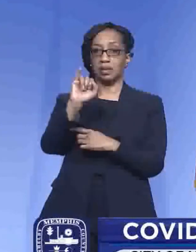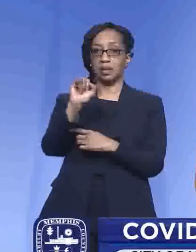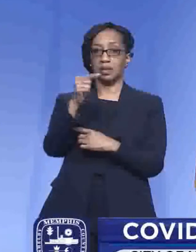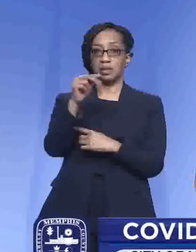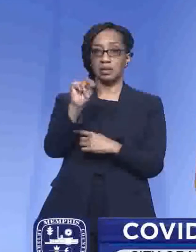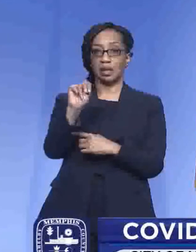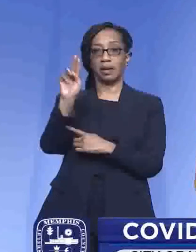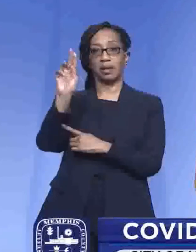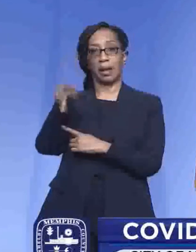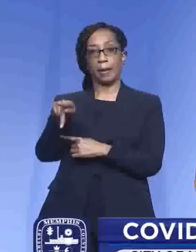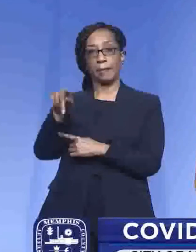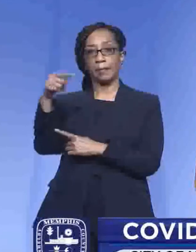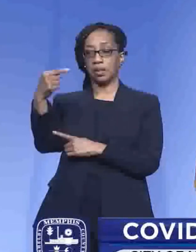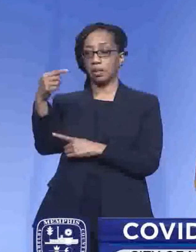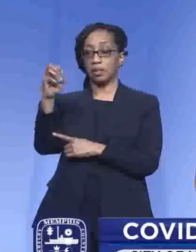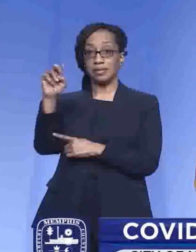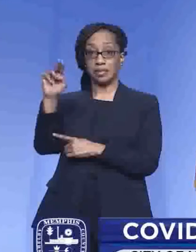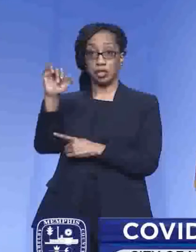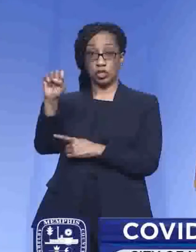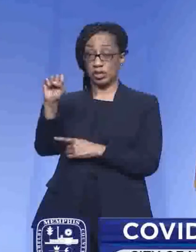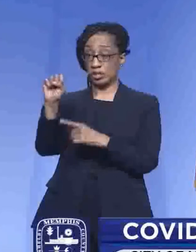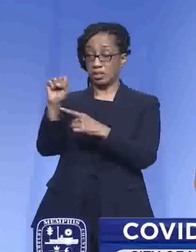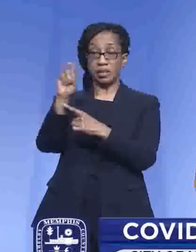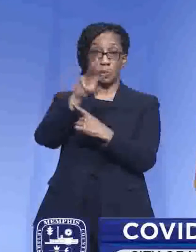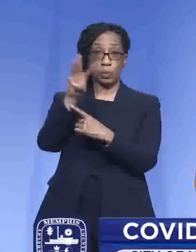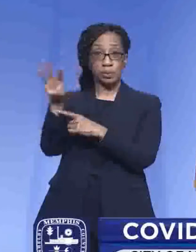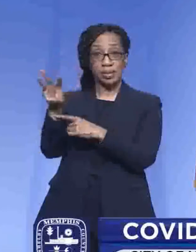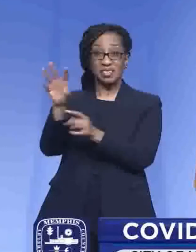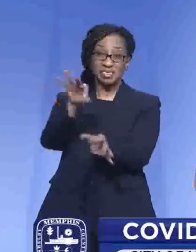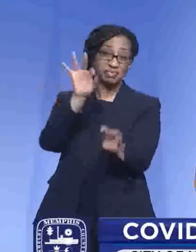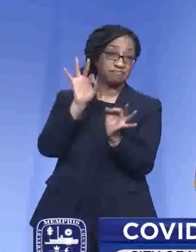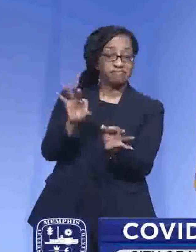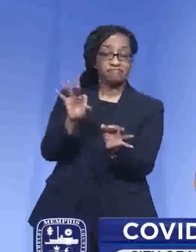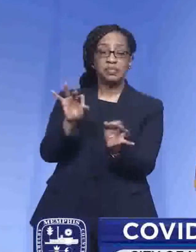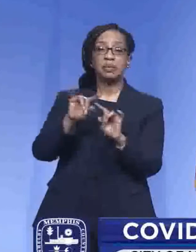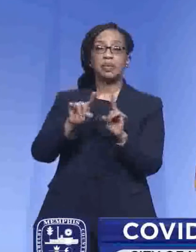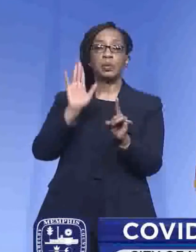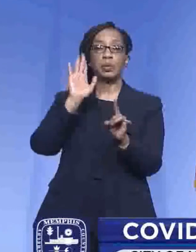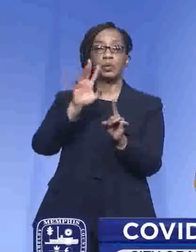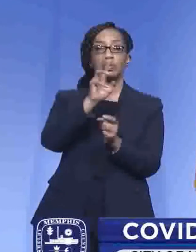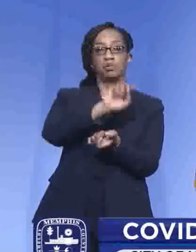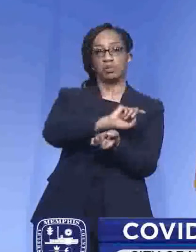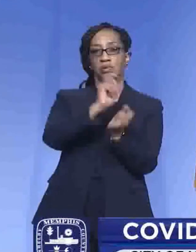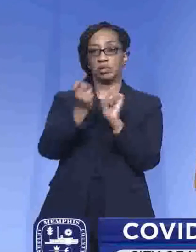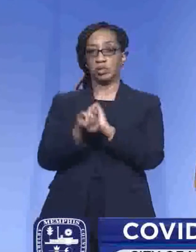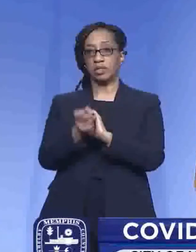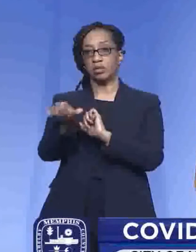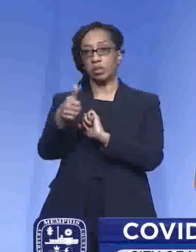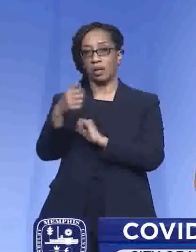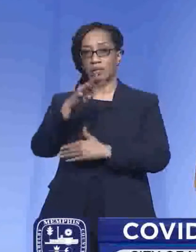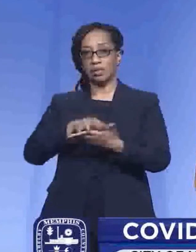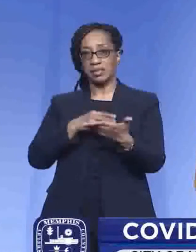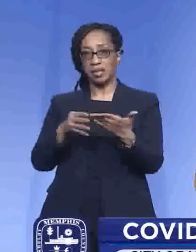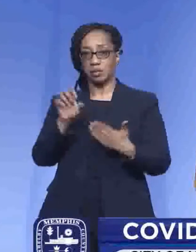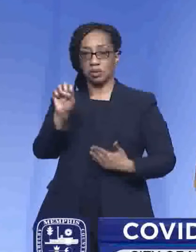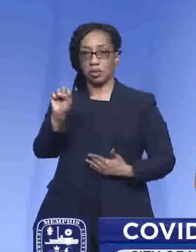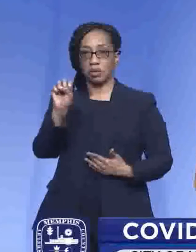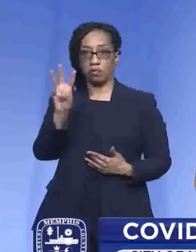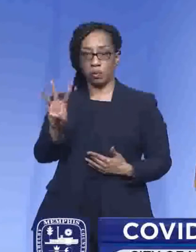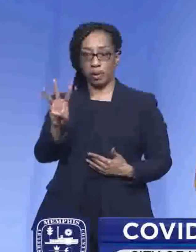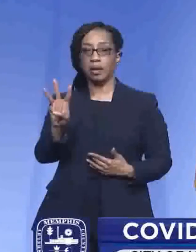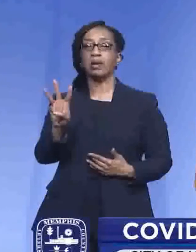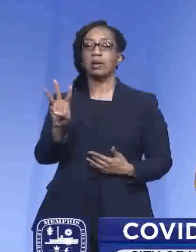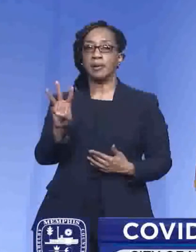system that was offered. It is not perfect. We will be transitioning to a more robust scheduling software that